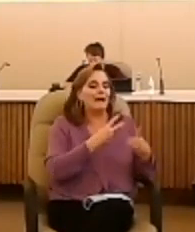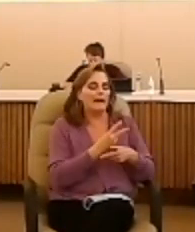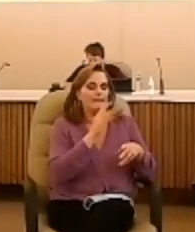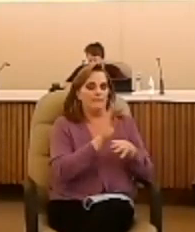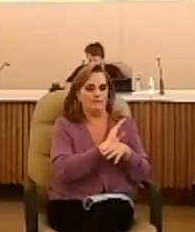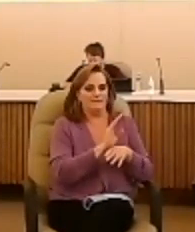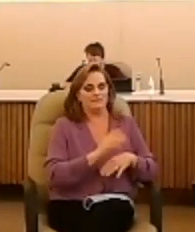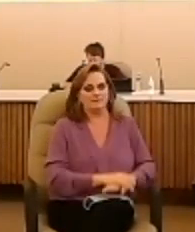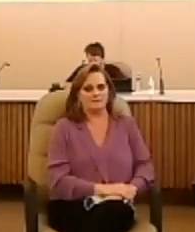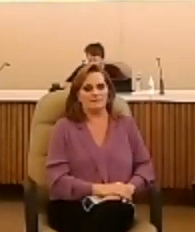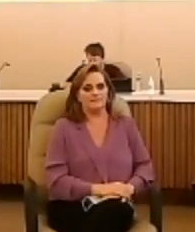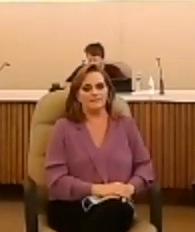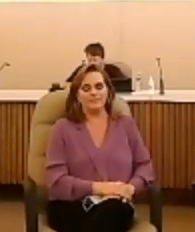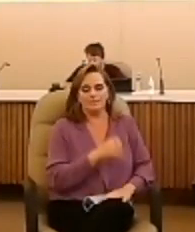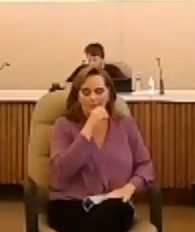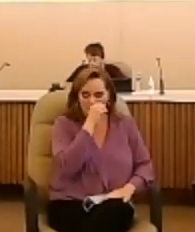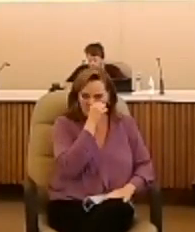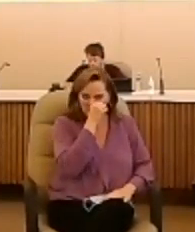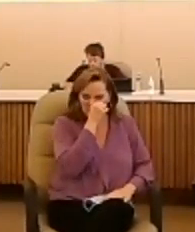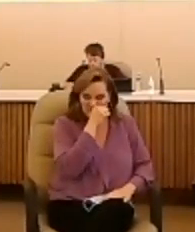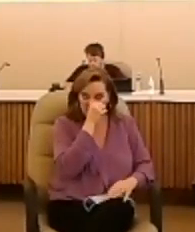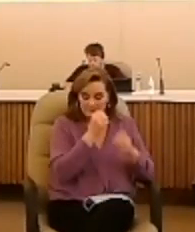type of commercial entity, so.